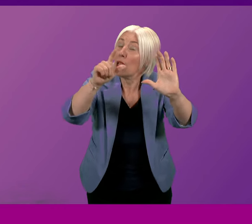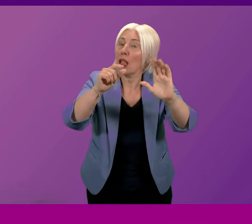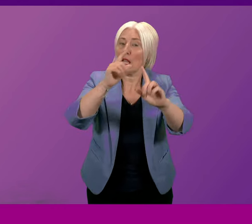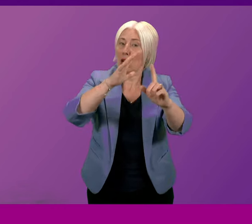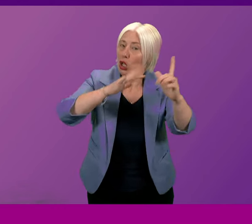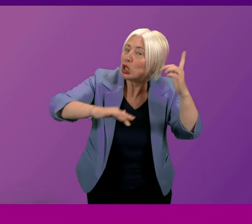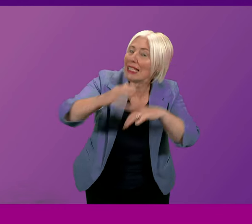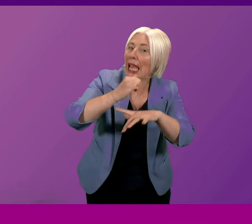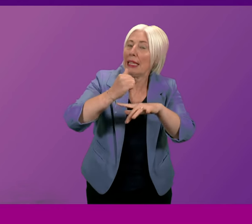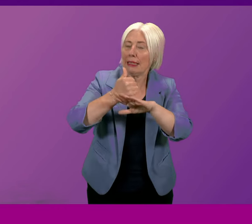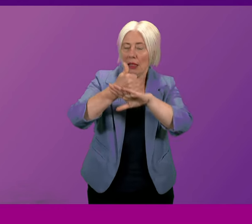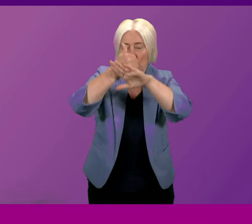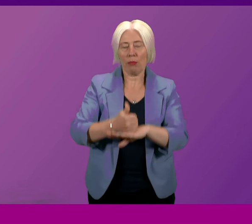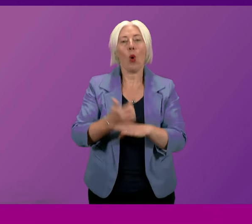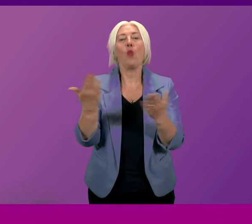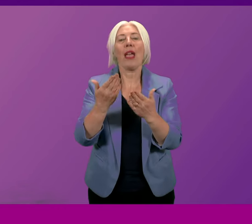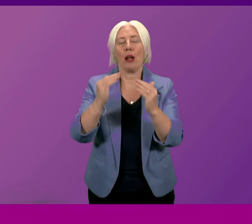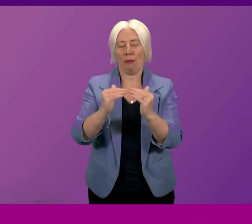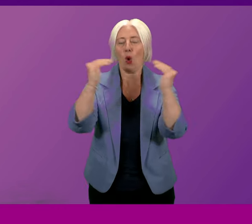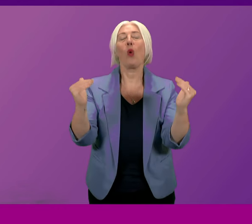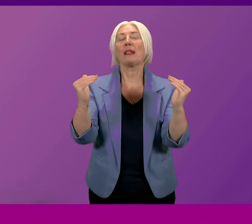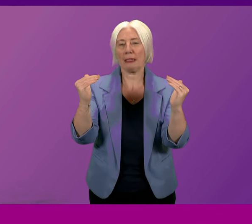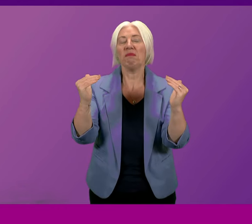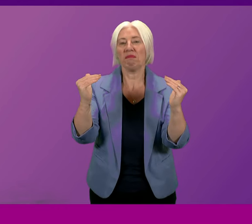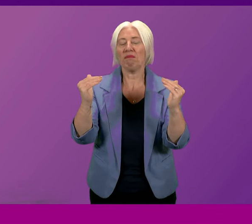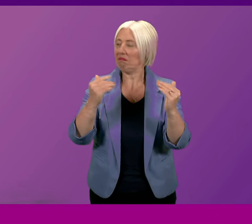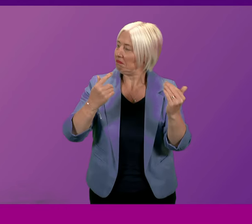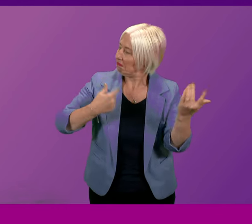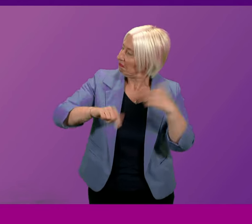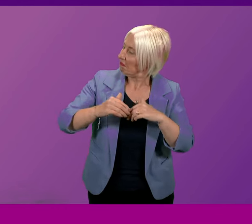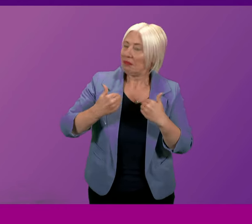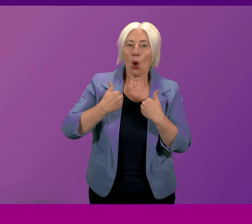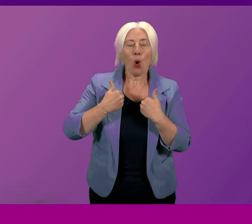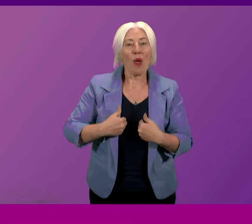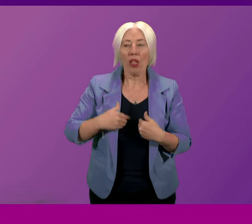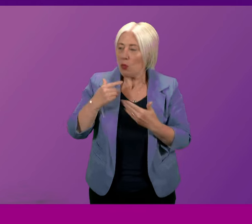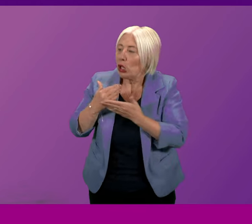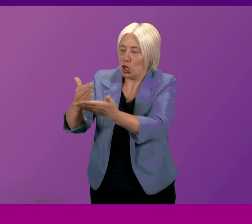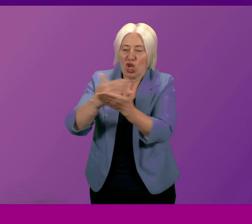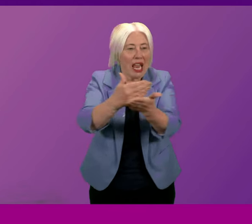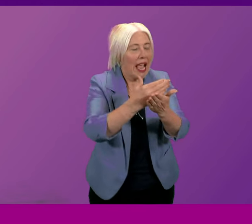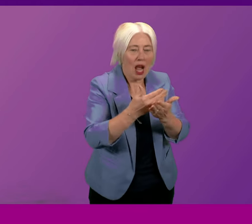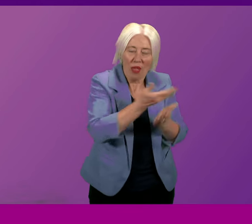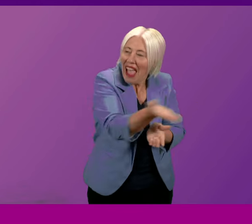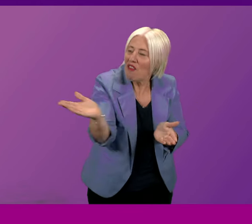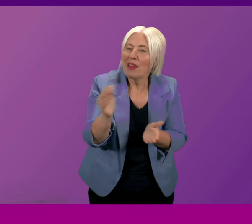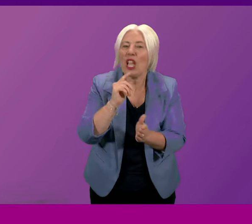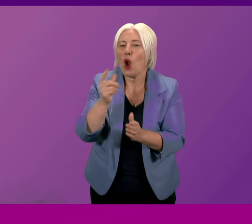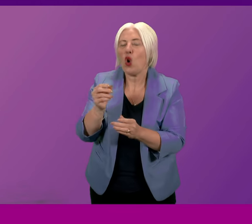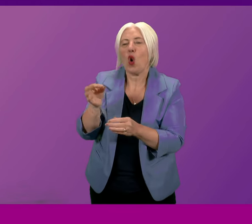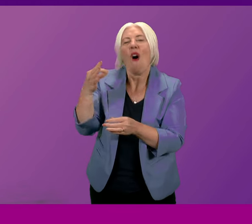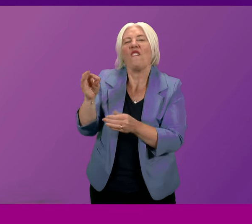in the principle of equality, in which our wealth is fairly shared instead of hoarded by the